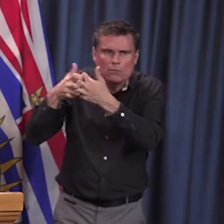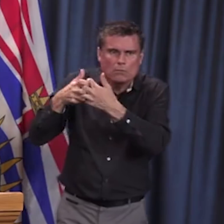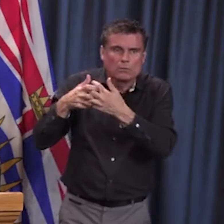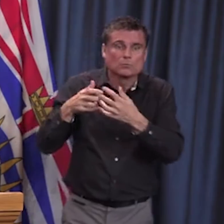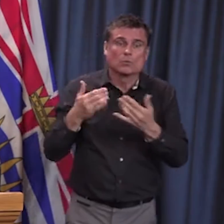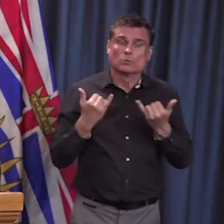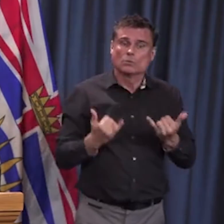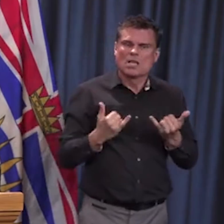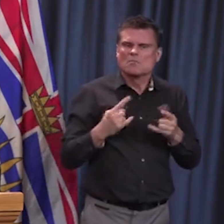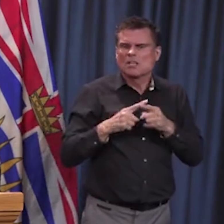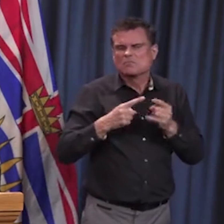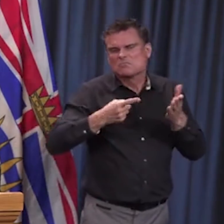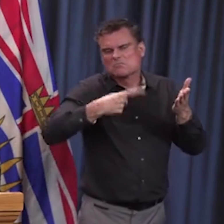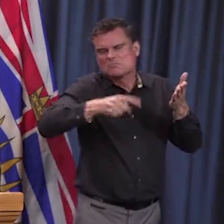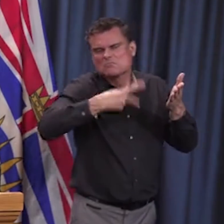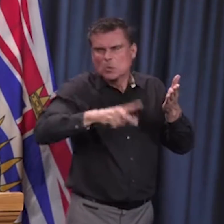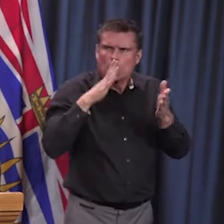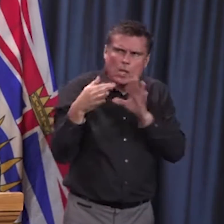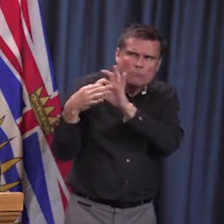that.